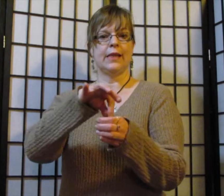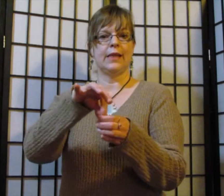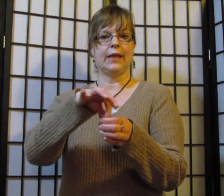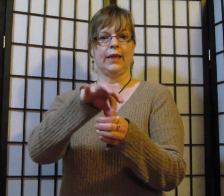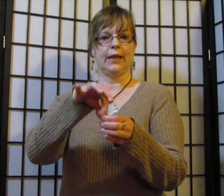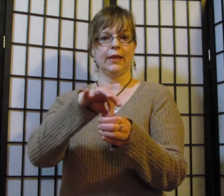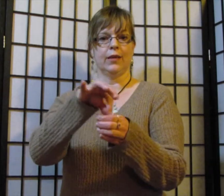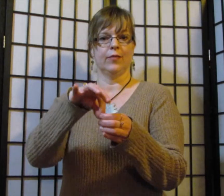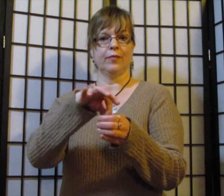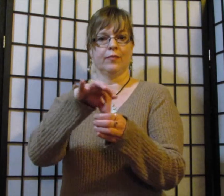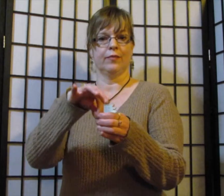Tea.